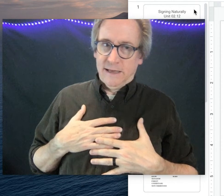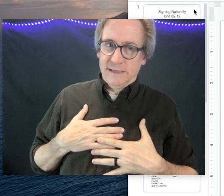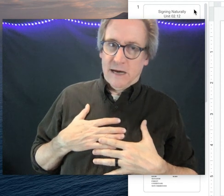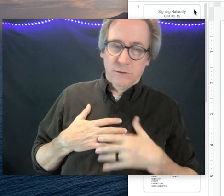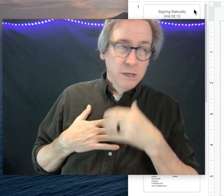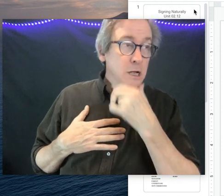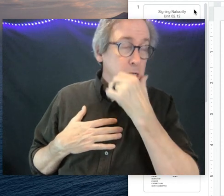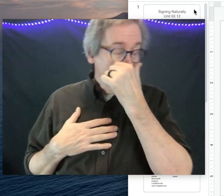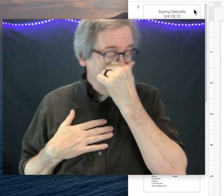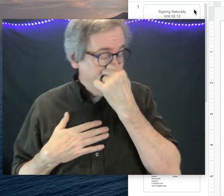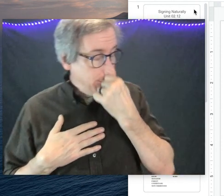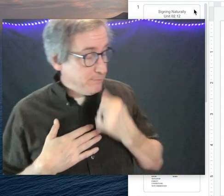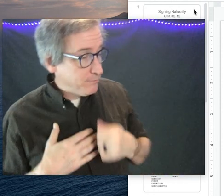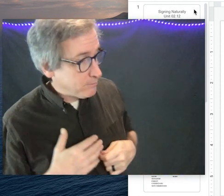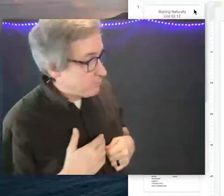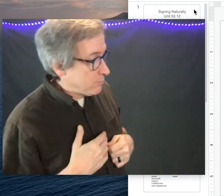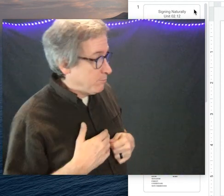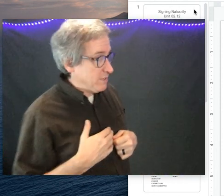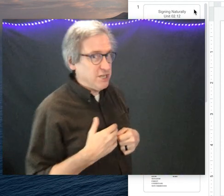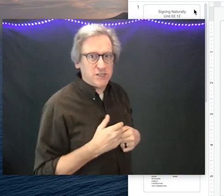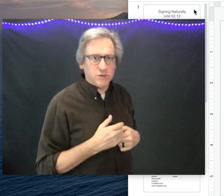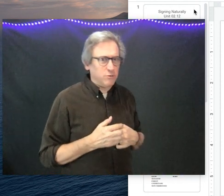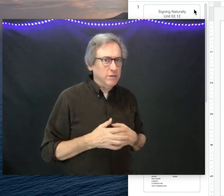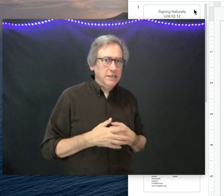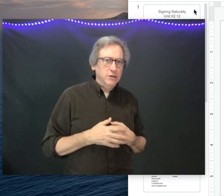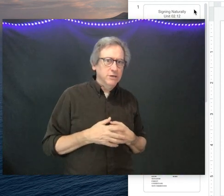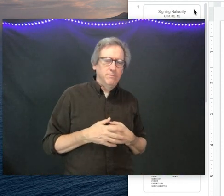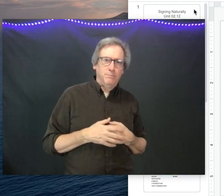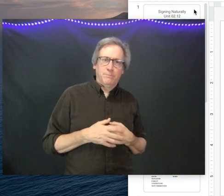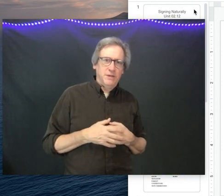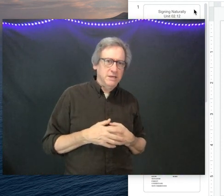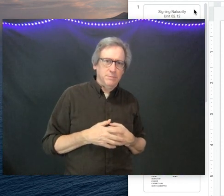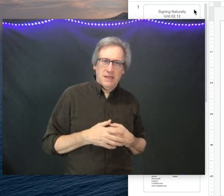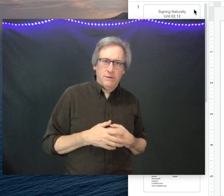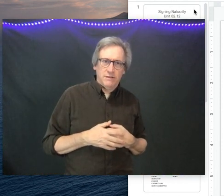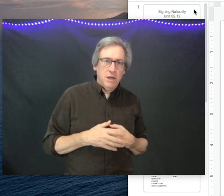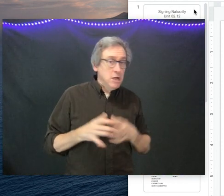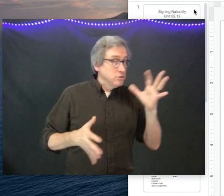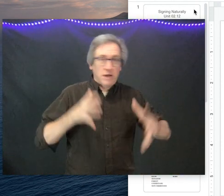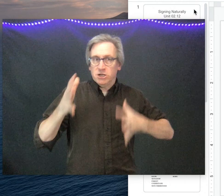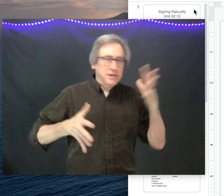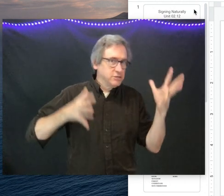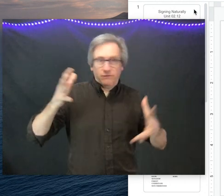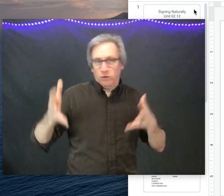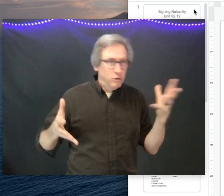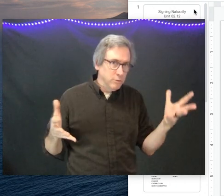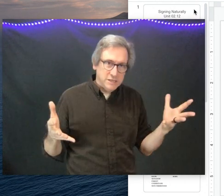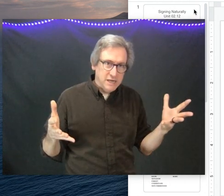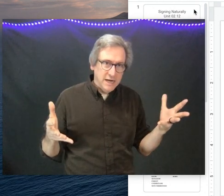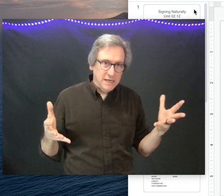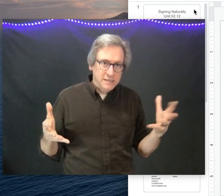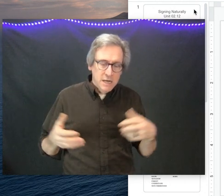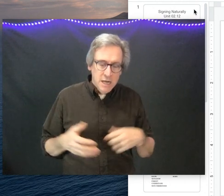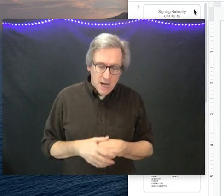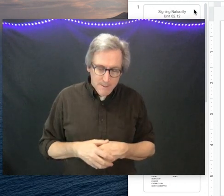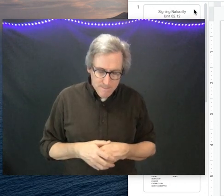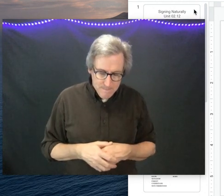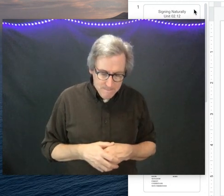acting things out. But gestures are a really good thing to play with. Try to gesture if you don't know what the sign